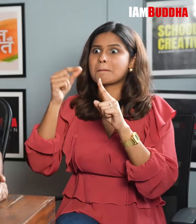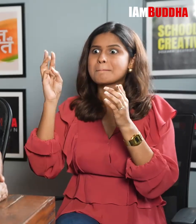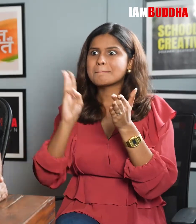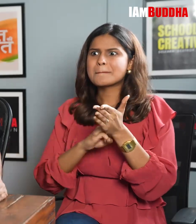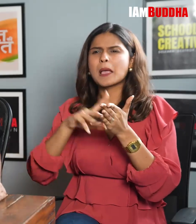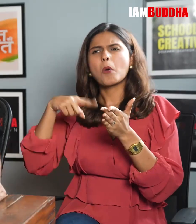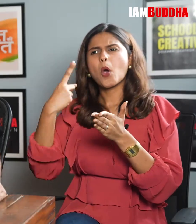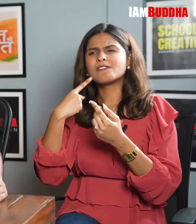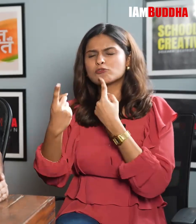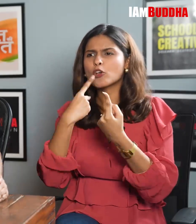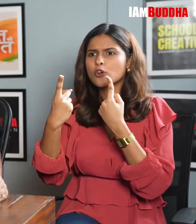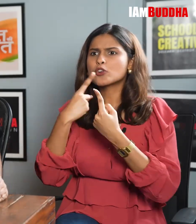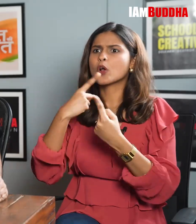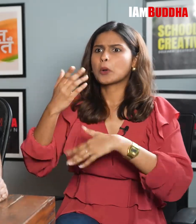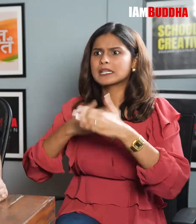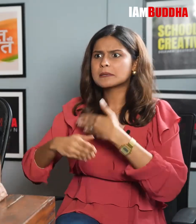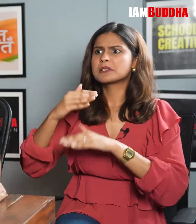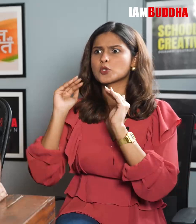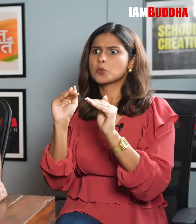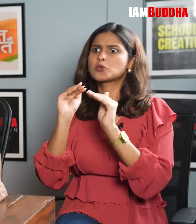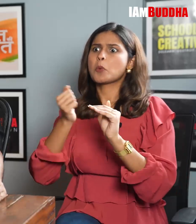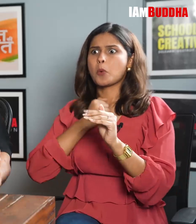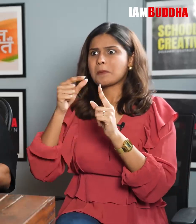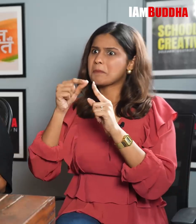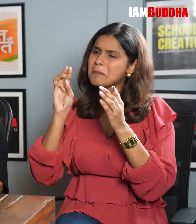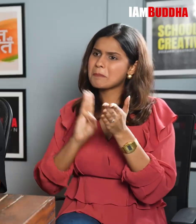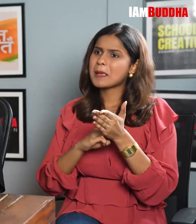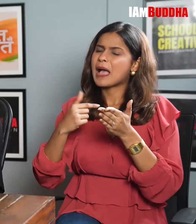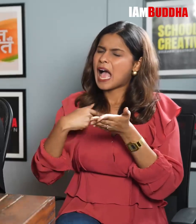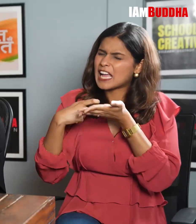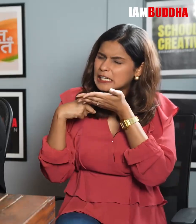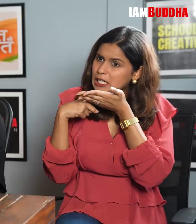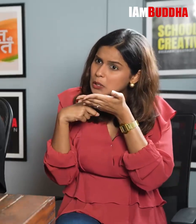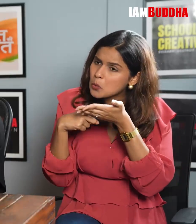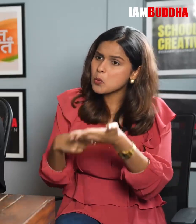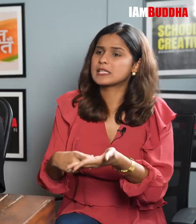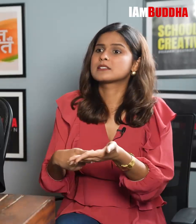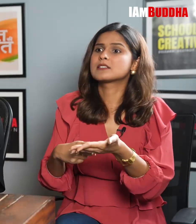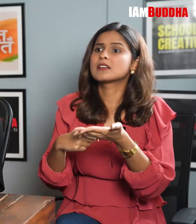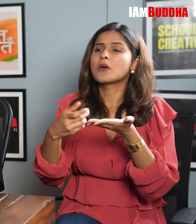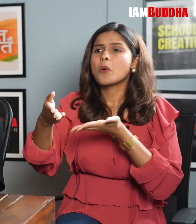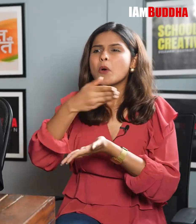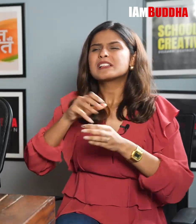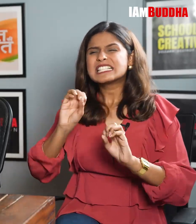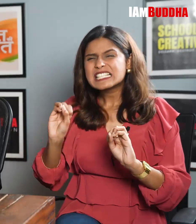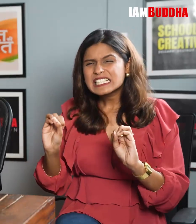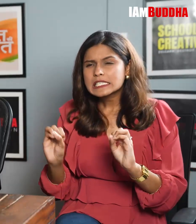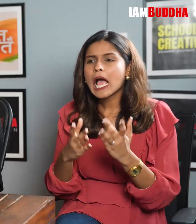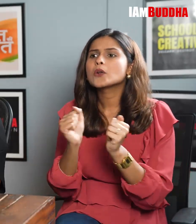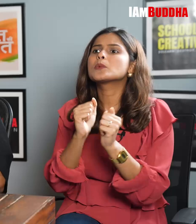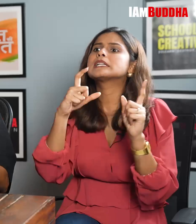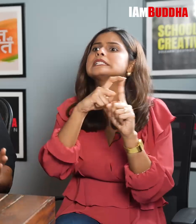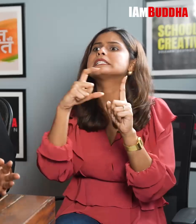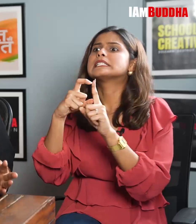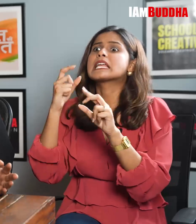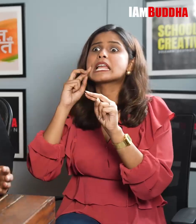always has spoken about differently abled people. So I would request that at least we can begin with Doordarshan. If